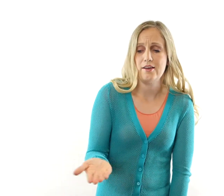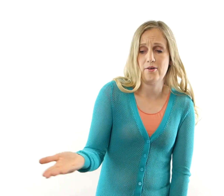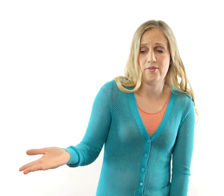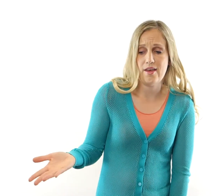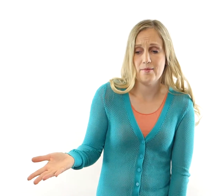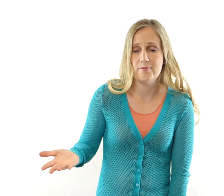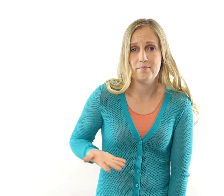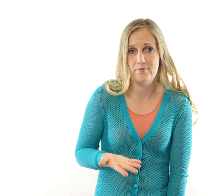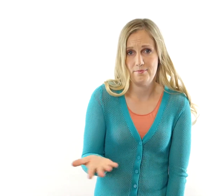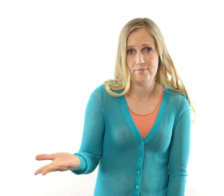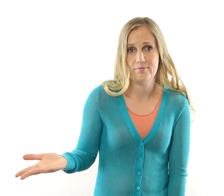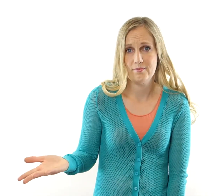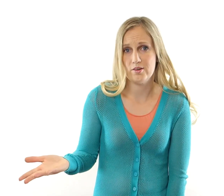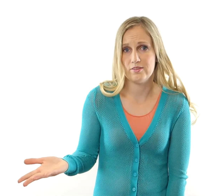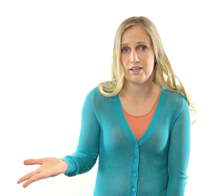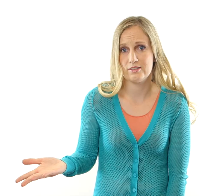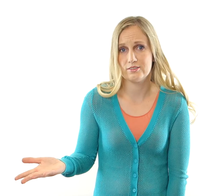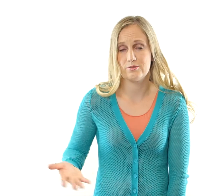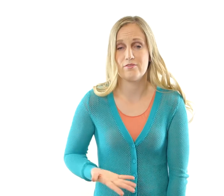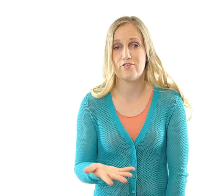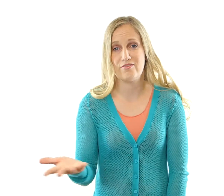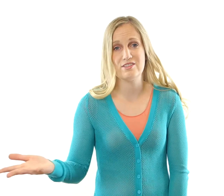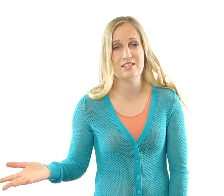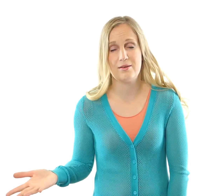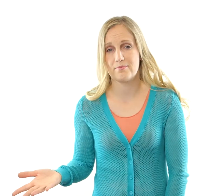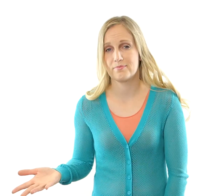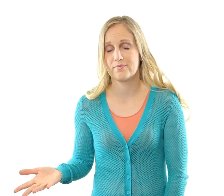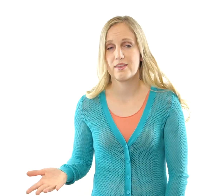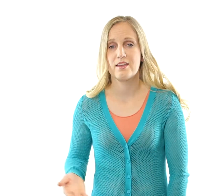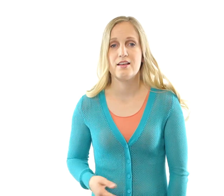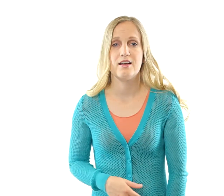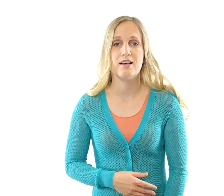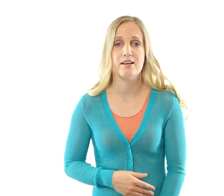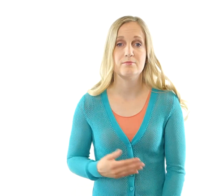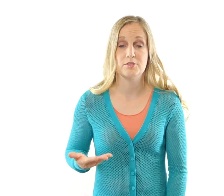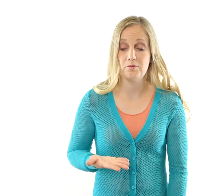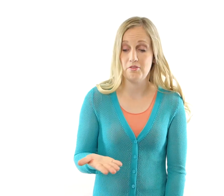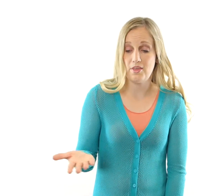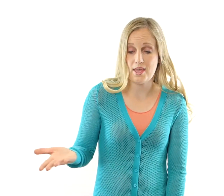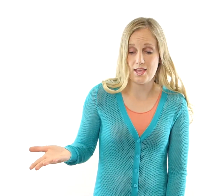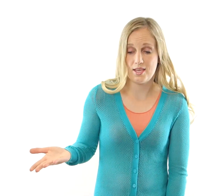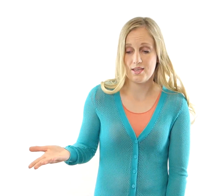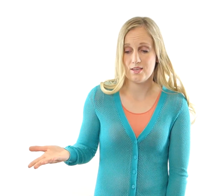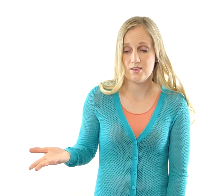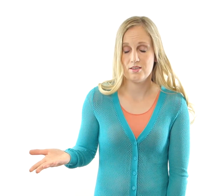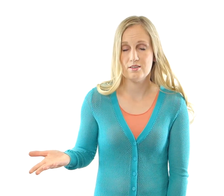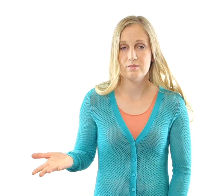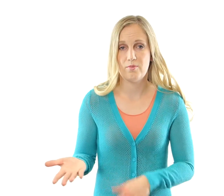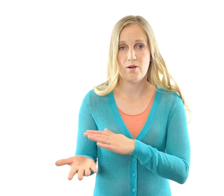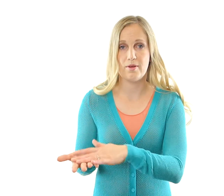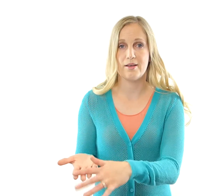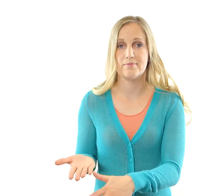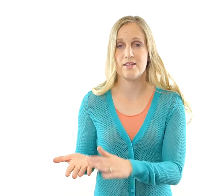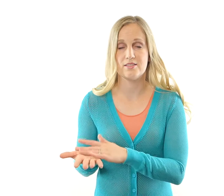go them over there. So I've referenced them. So they, palm up, and it's